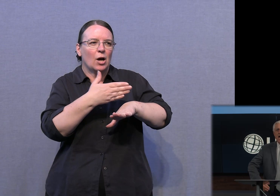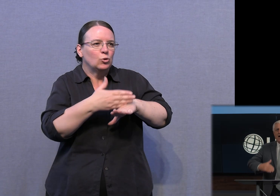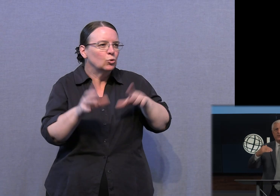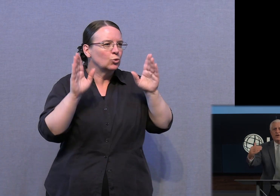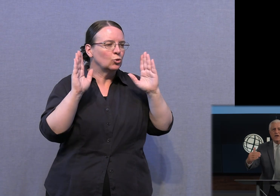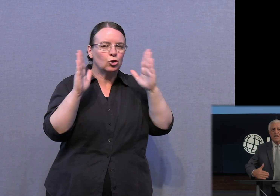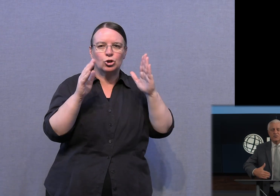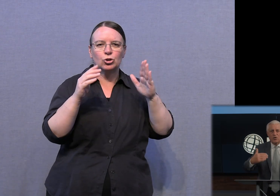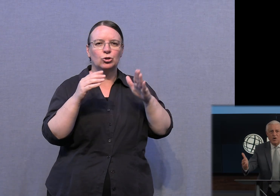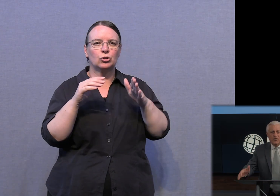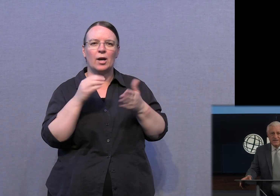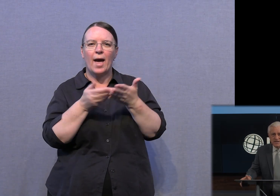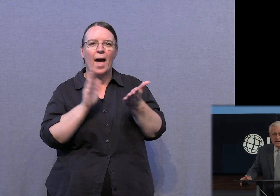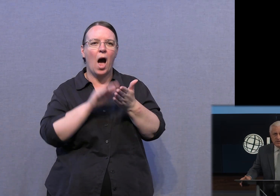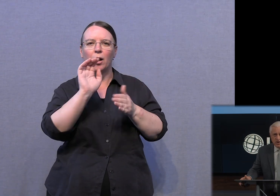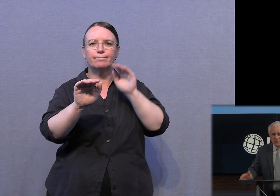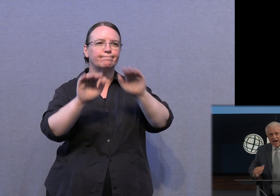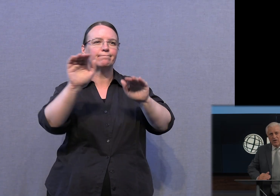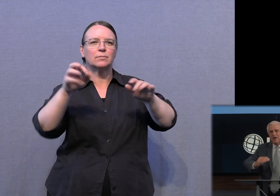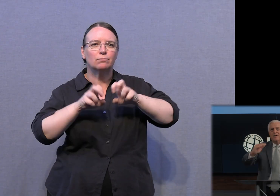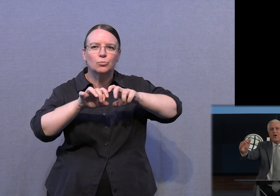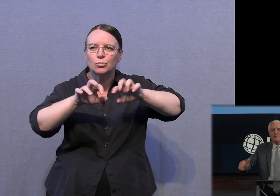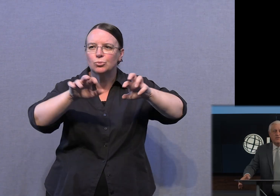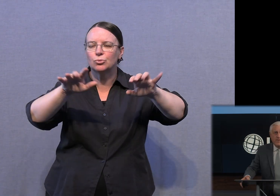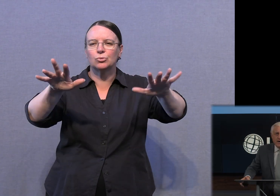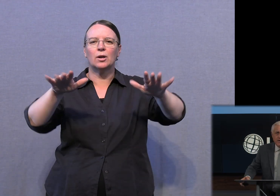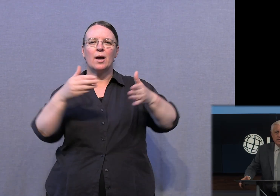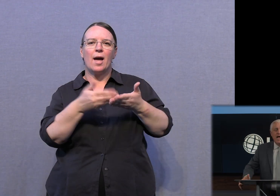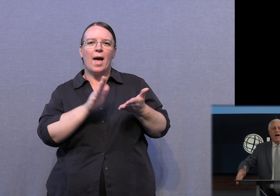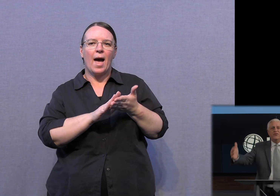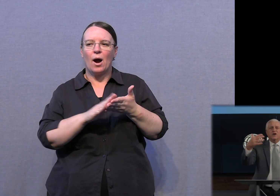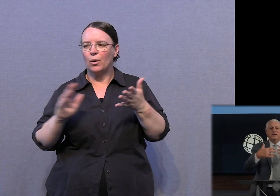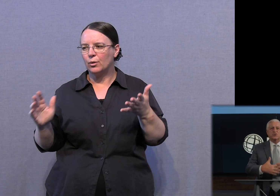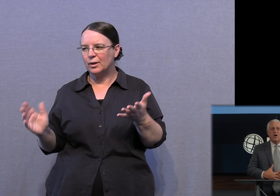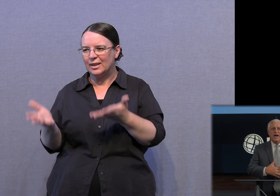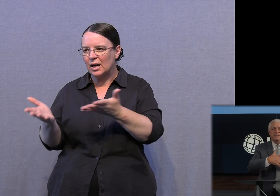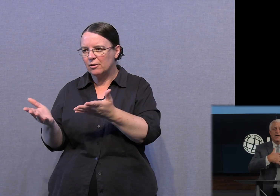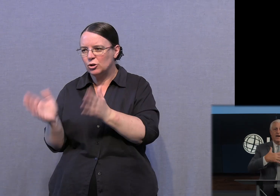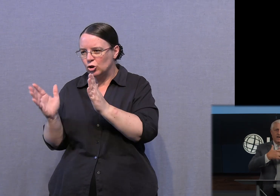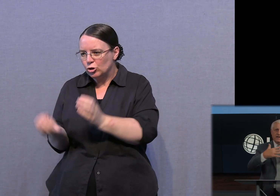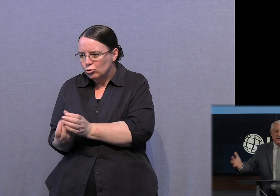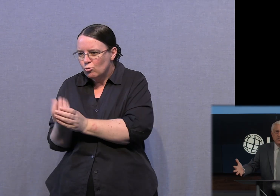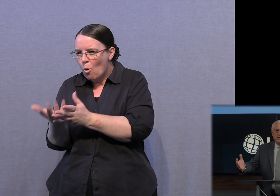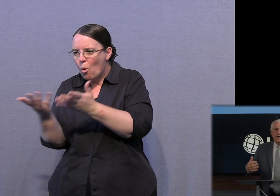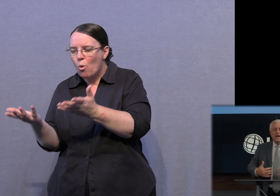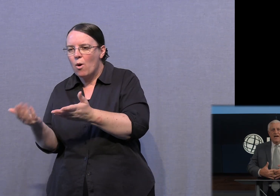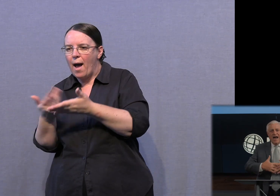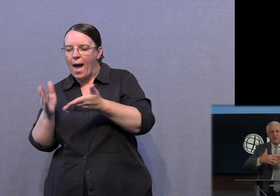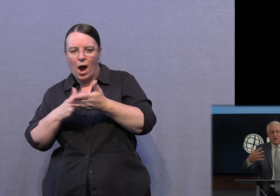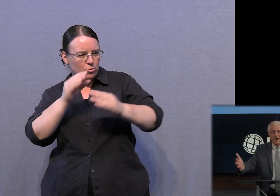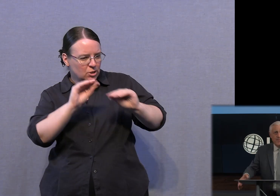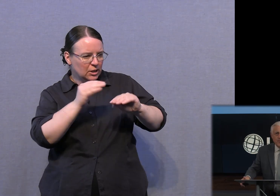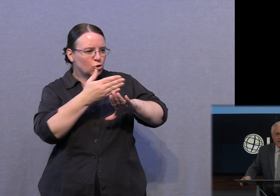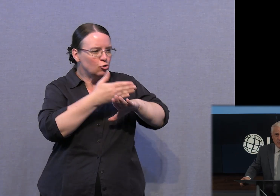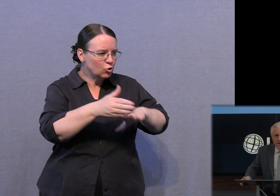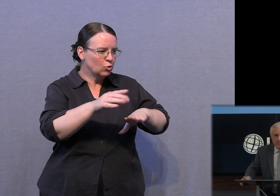territory, how you're going to grow the existing churches, how you're going to break through barriers, how you're going to train leaders, and how